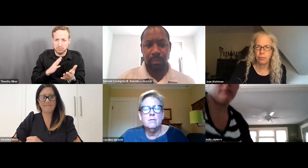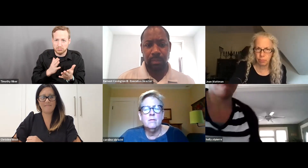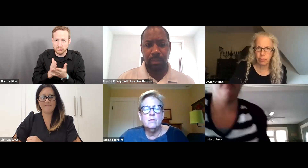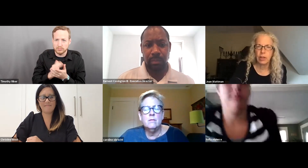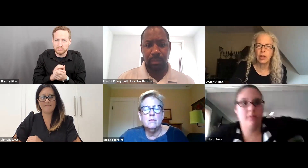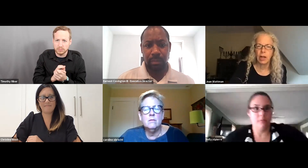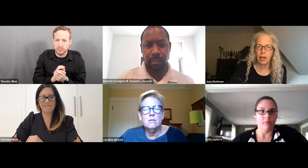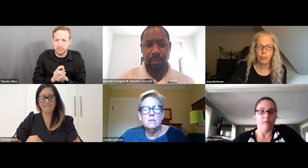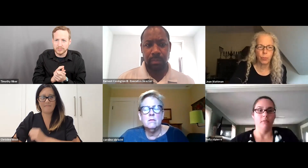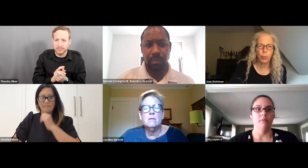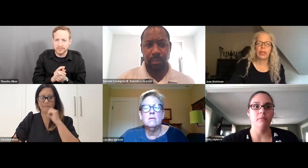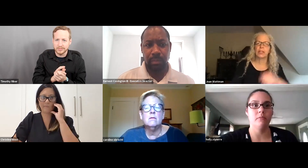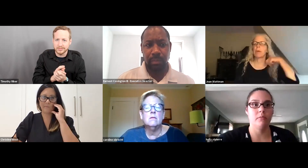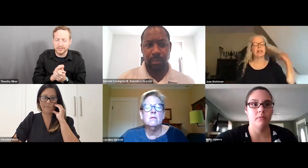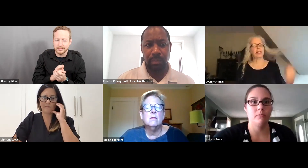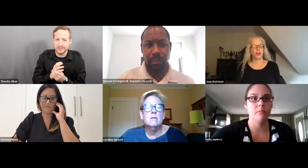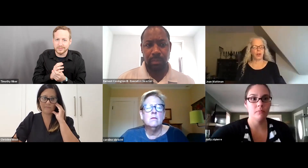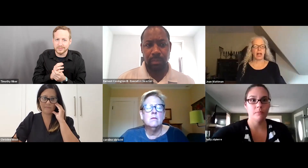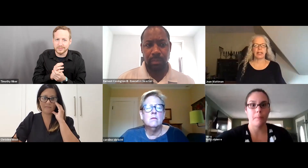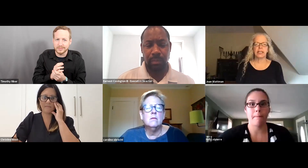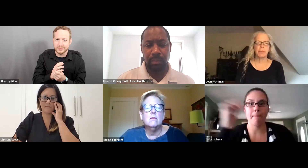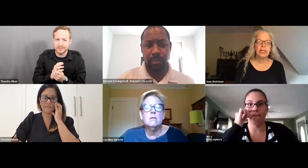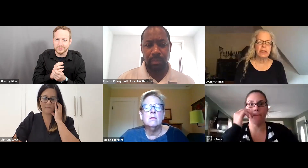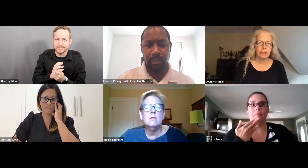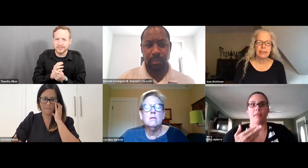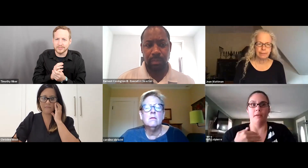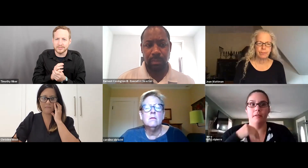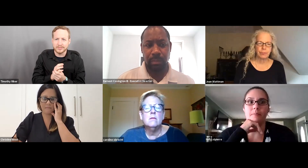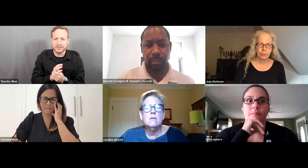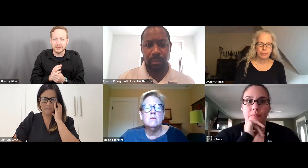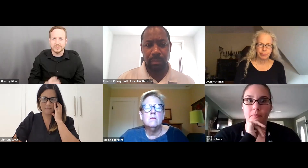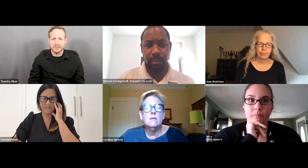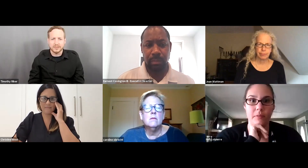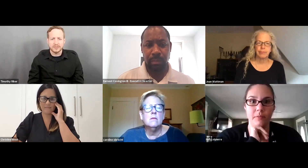So we can spotlight Joan and Holly can speak.